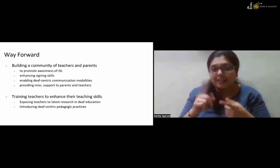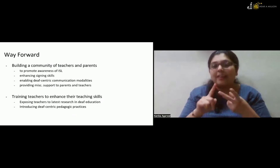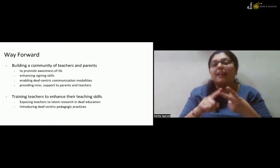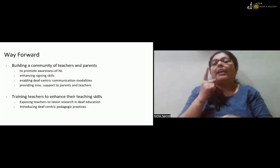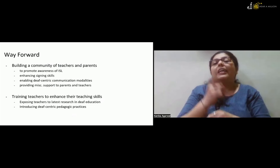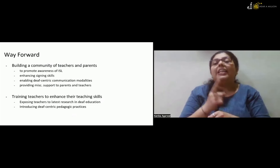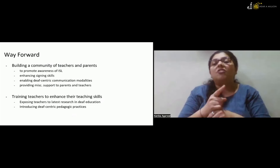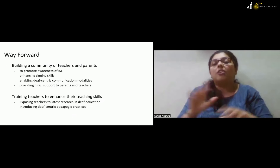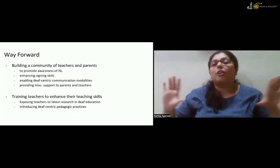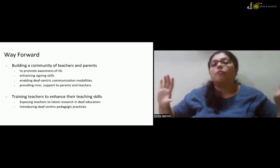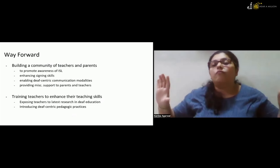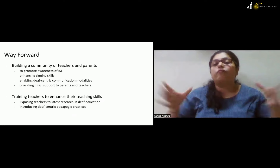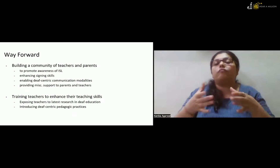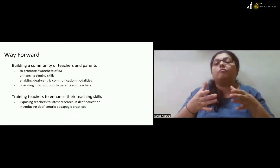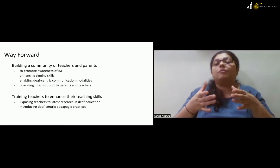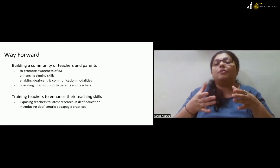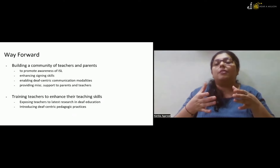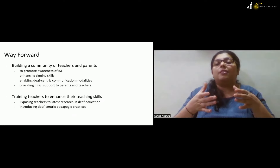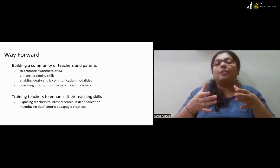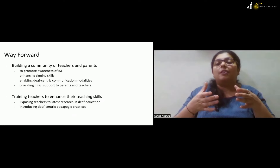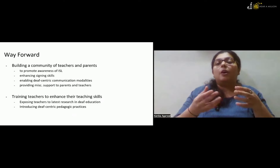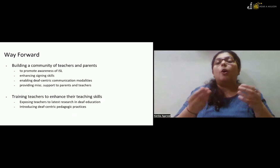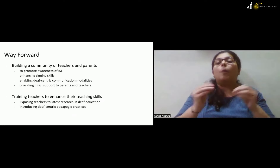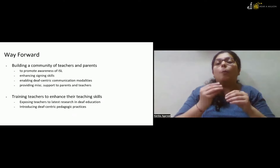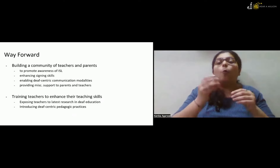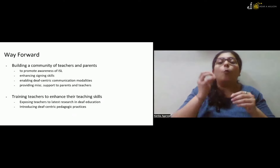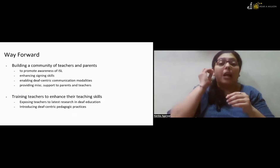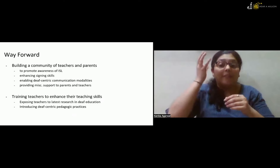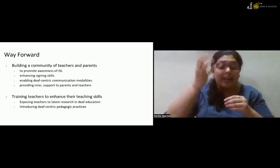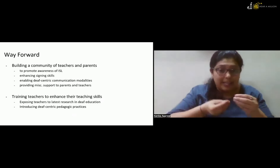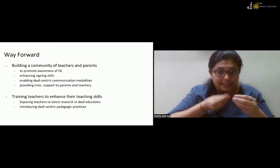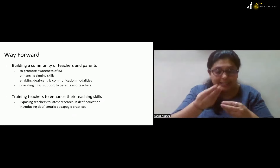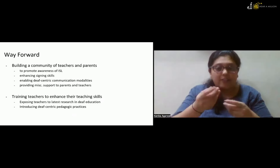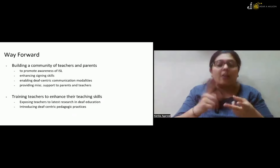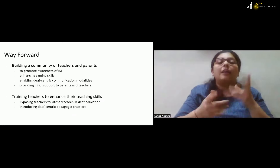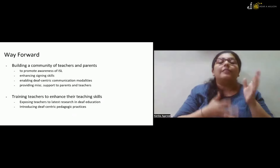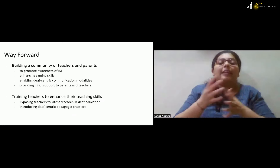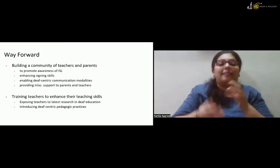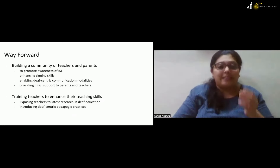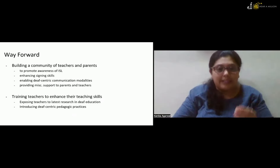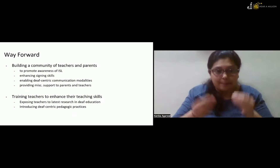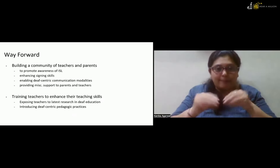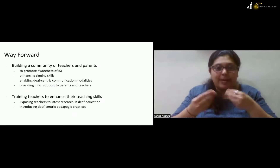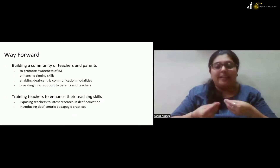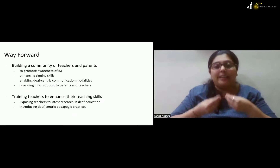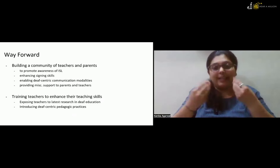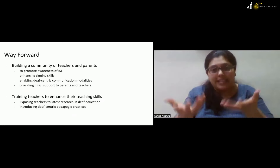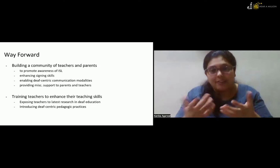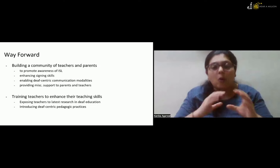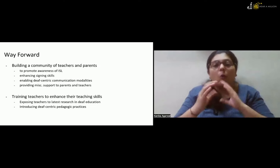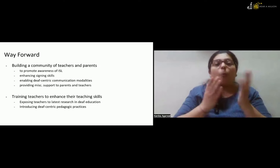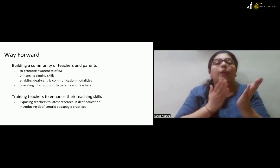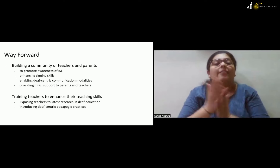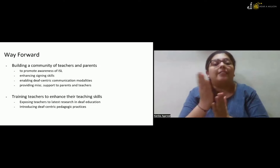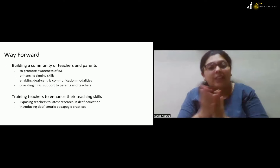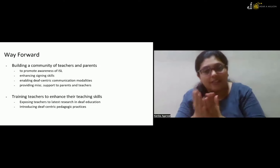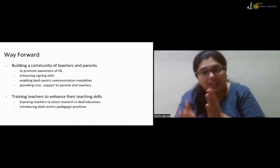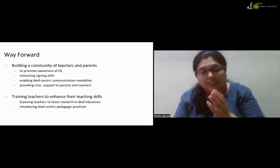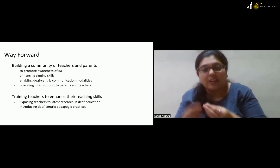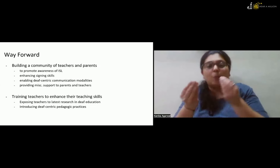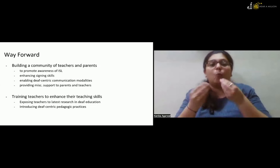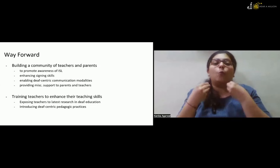We have to try to build a community of teachers and parents. Of course, promote more awareness about